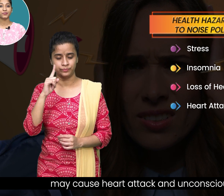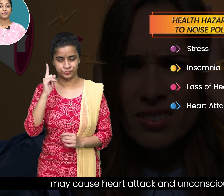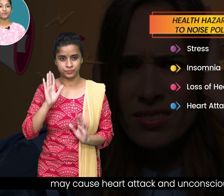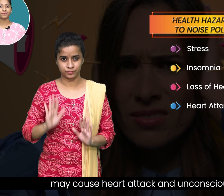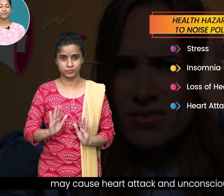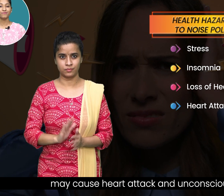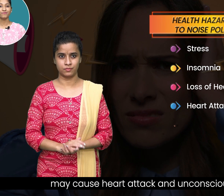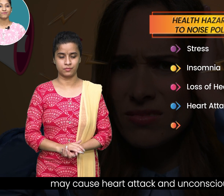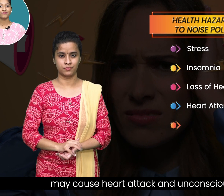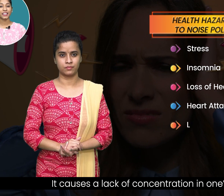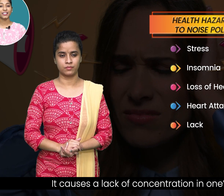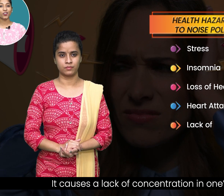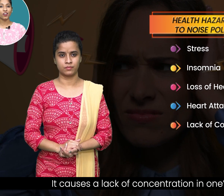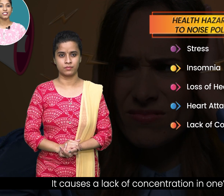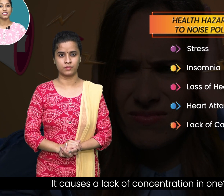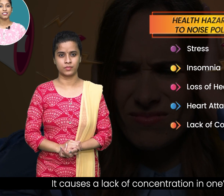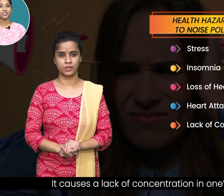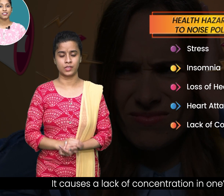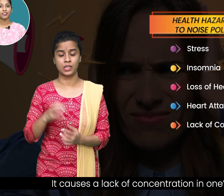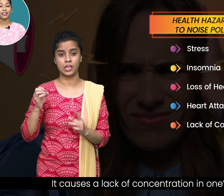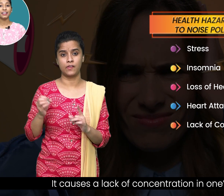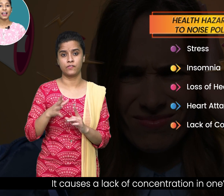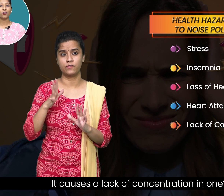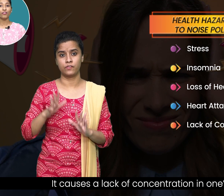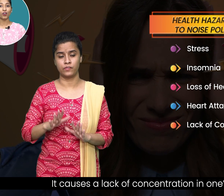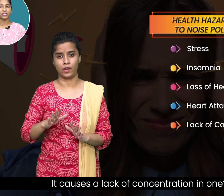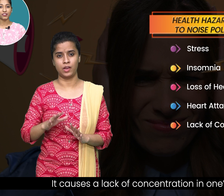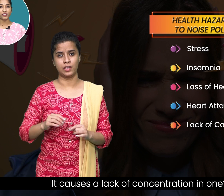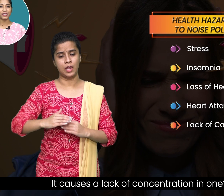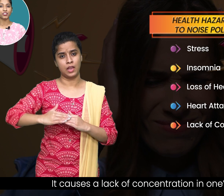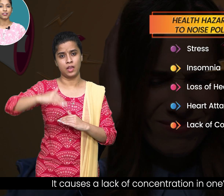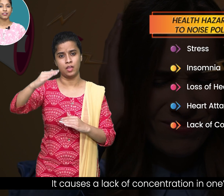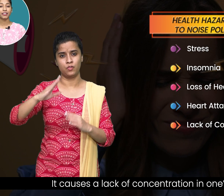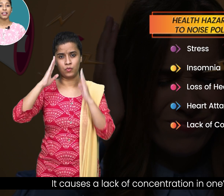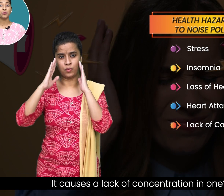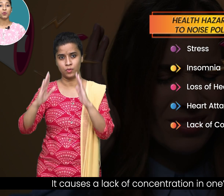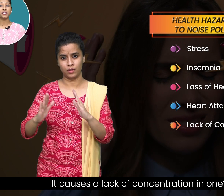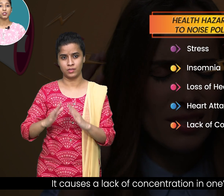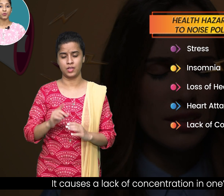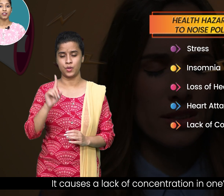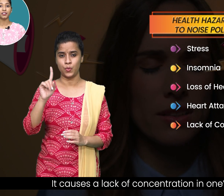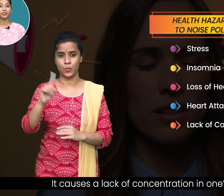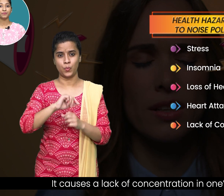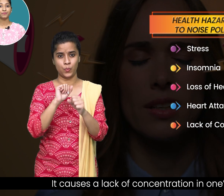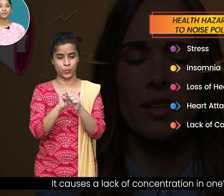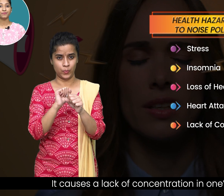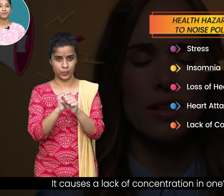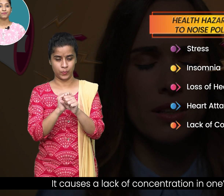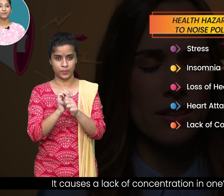unconsciousness. It causes a lack of concentration in one's work.